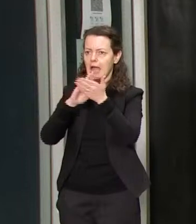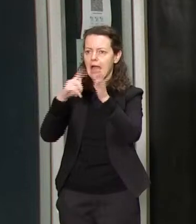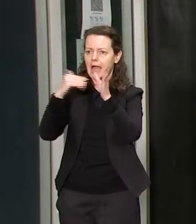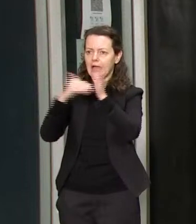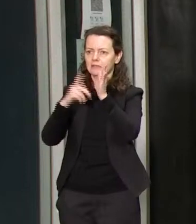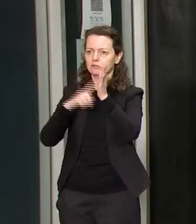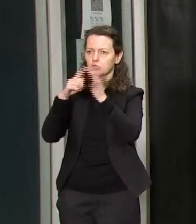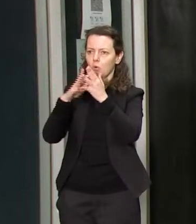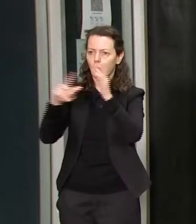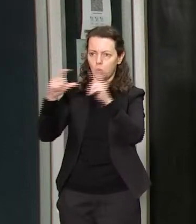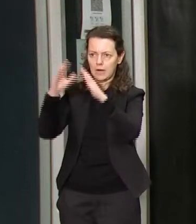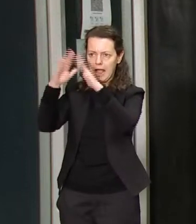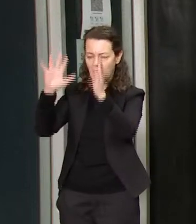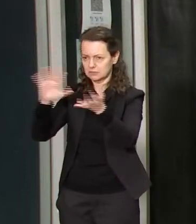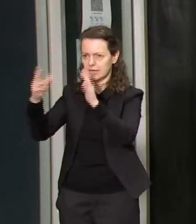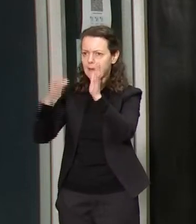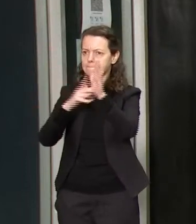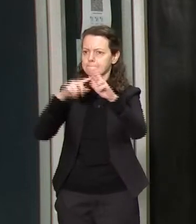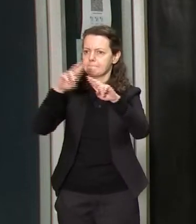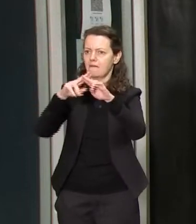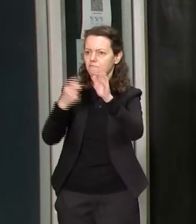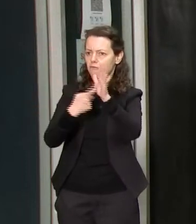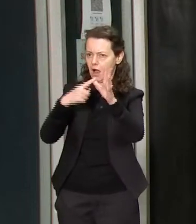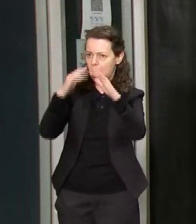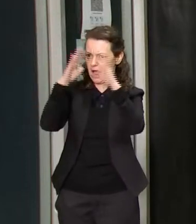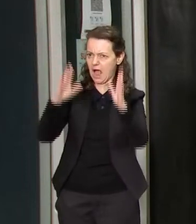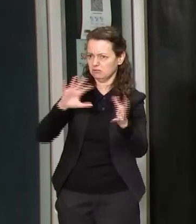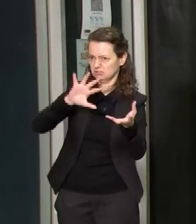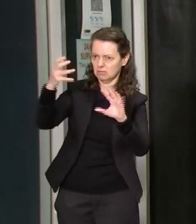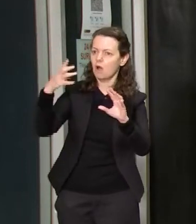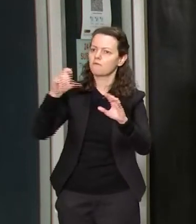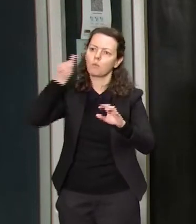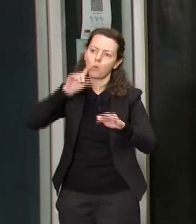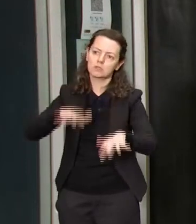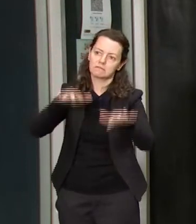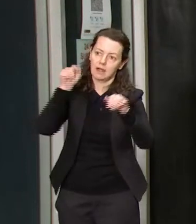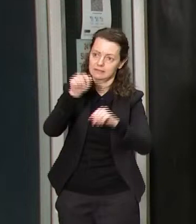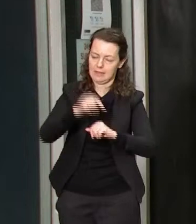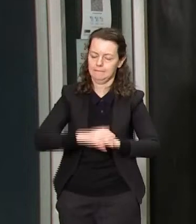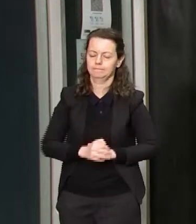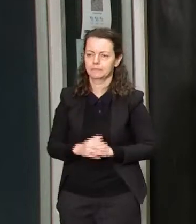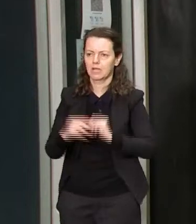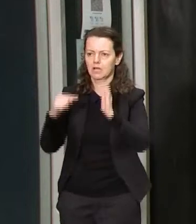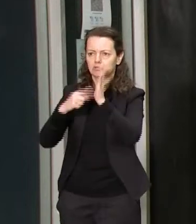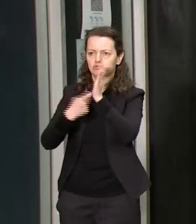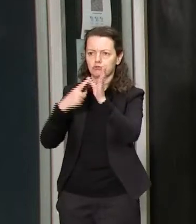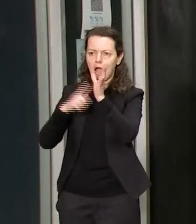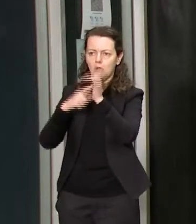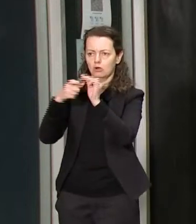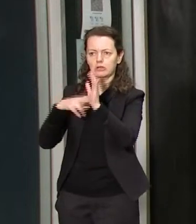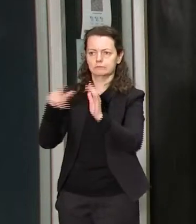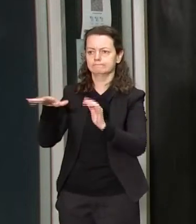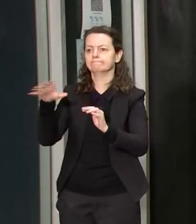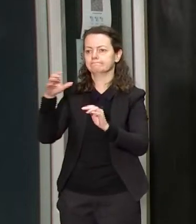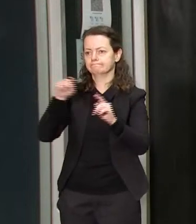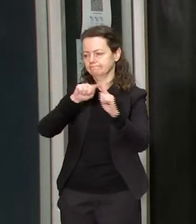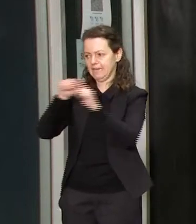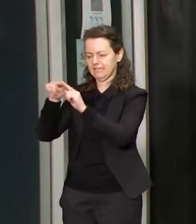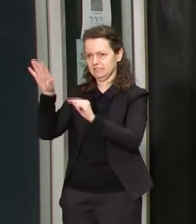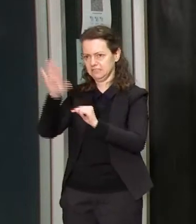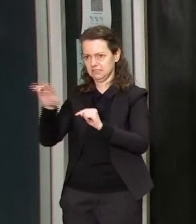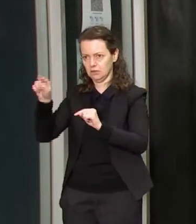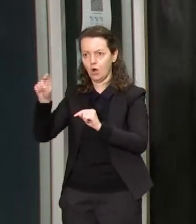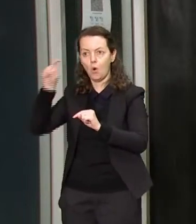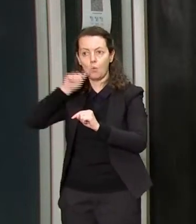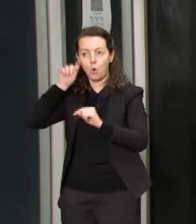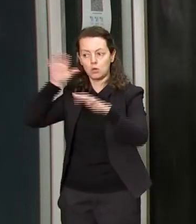being inundated by floodwaters. The challenge for our community in Traralgon is whilst the river has receded and the Princes